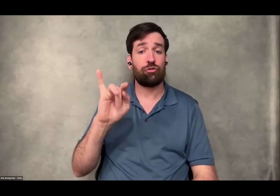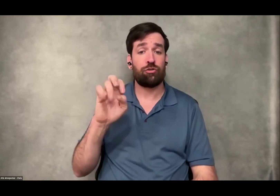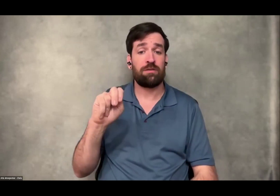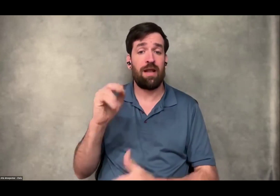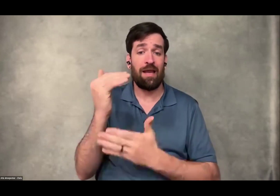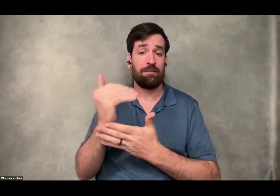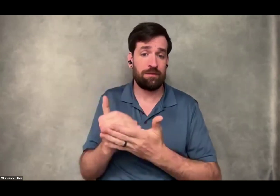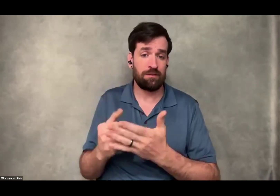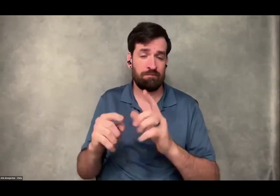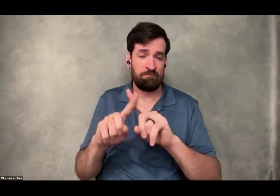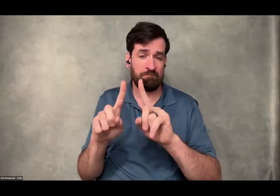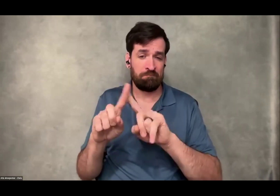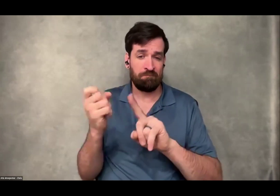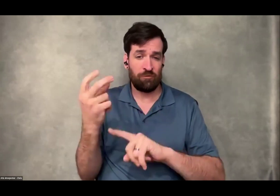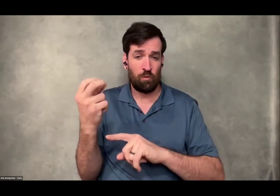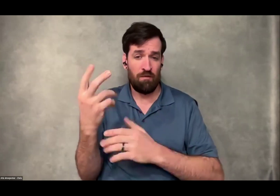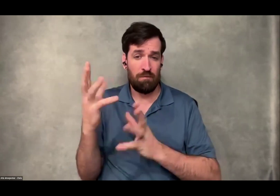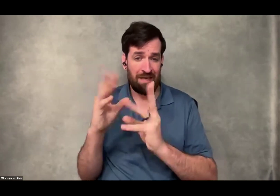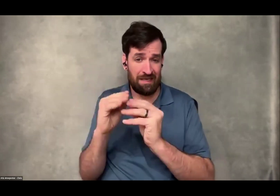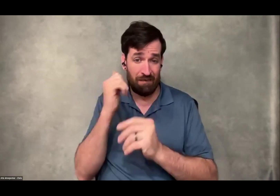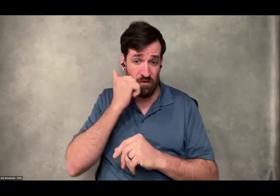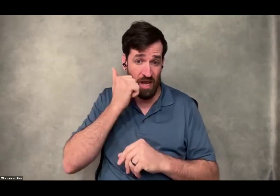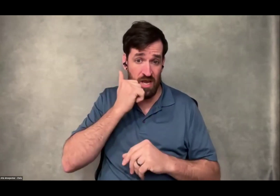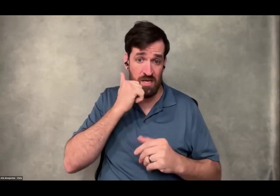in those 12 different meetings you have every day.